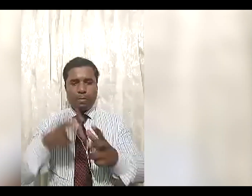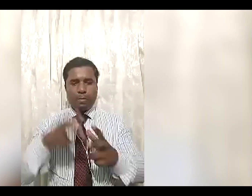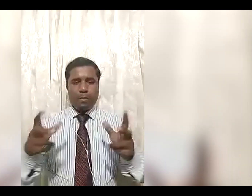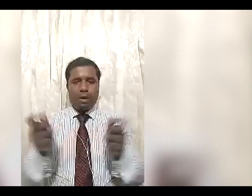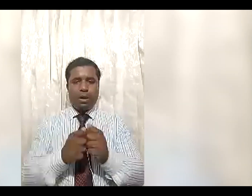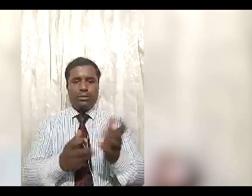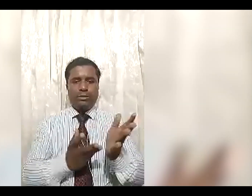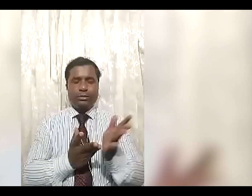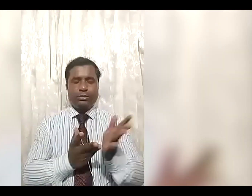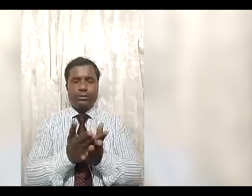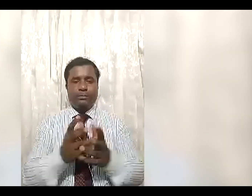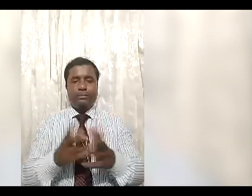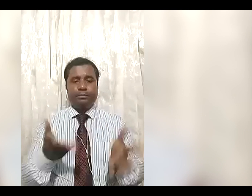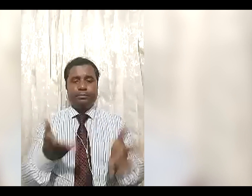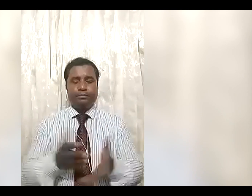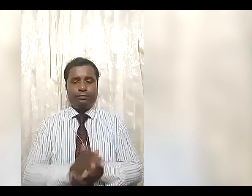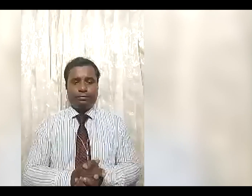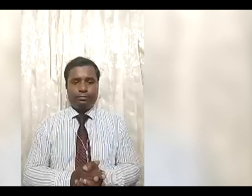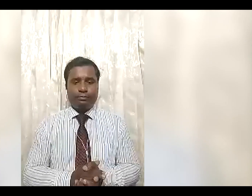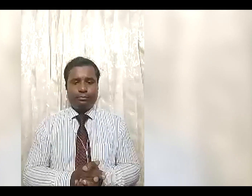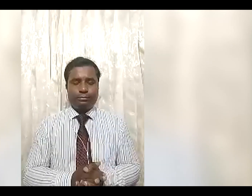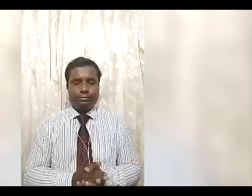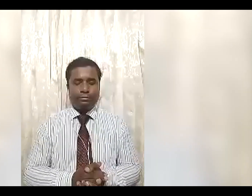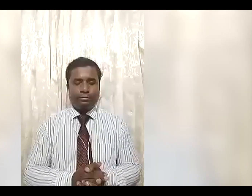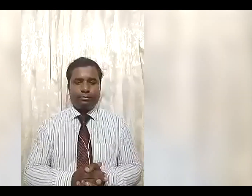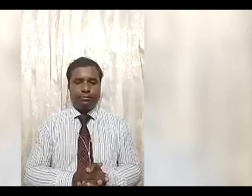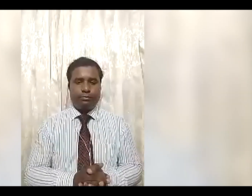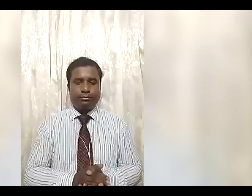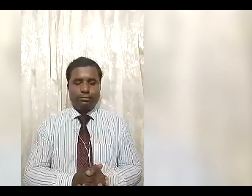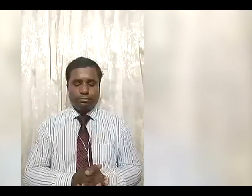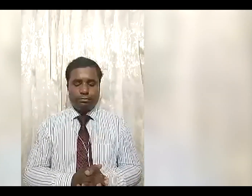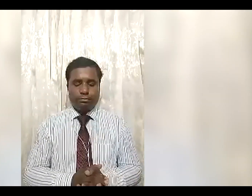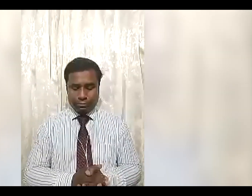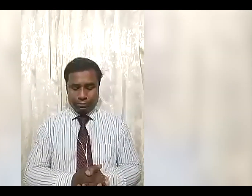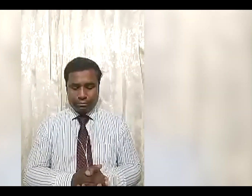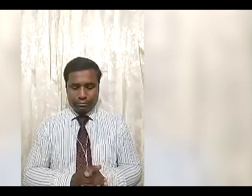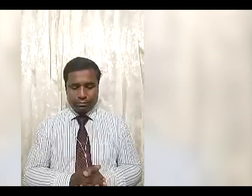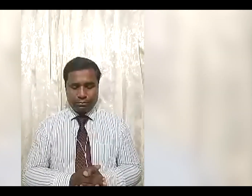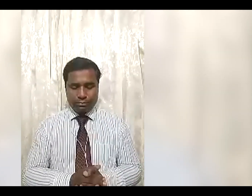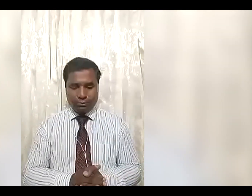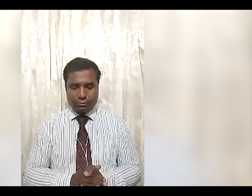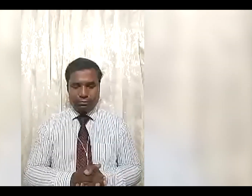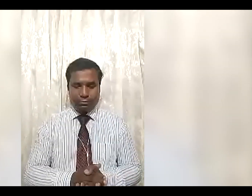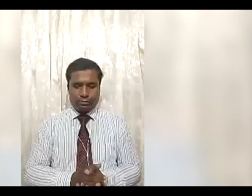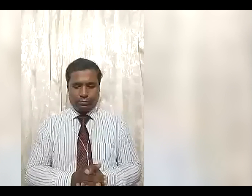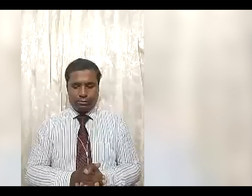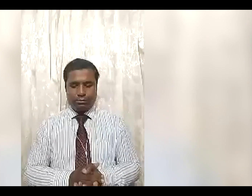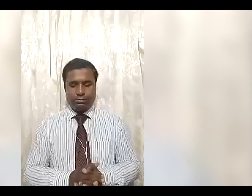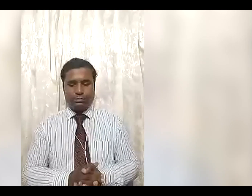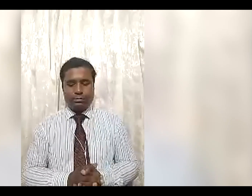So this is hard to capture because it requires sort of either a voter register